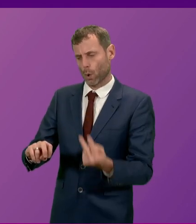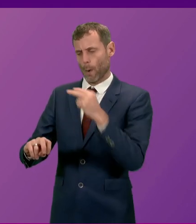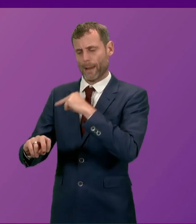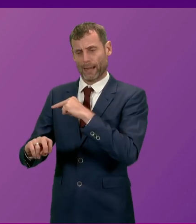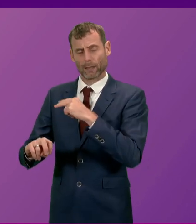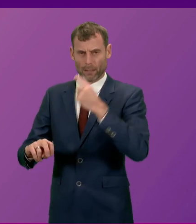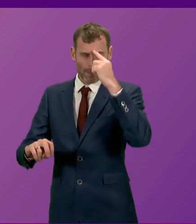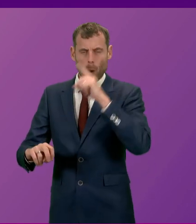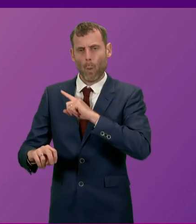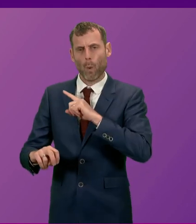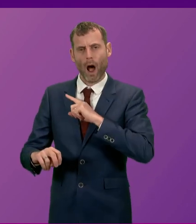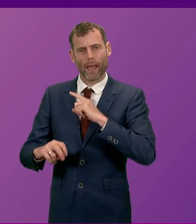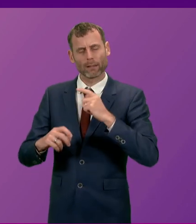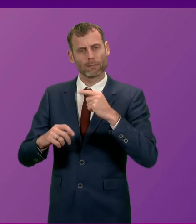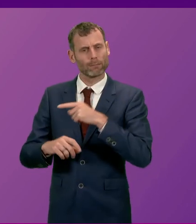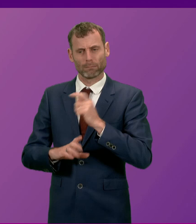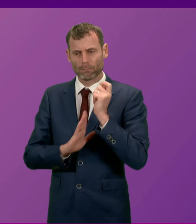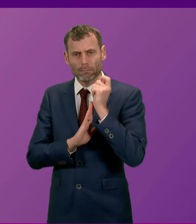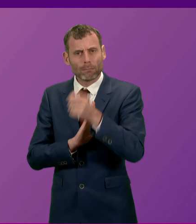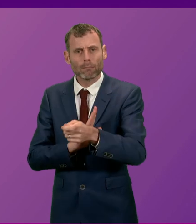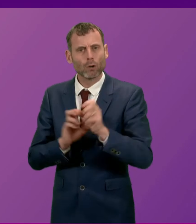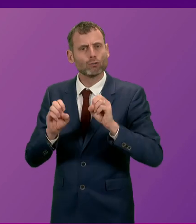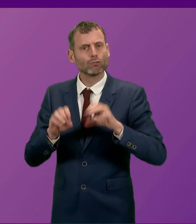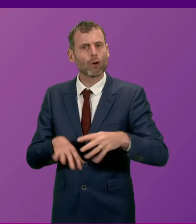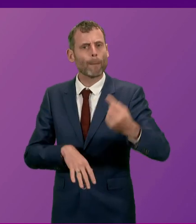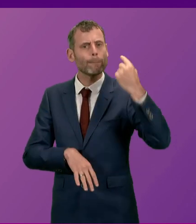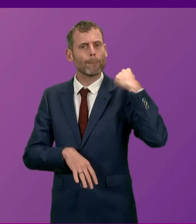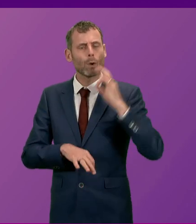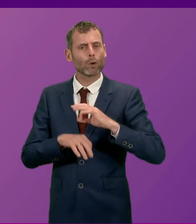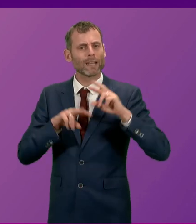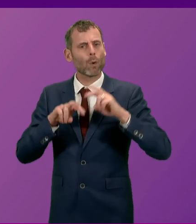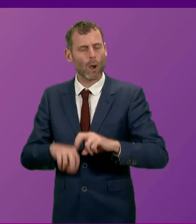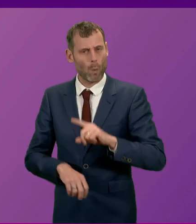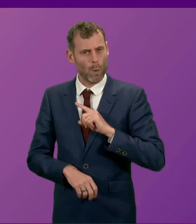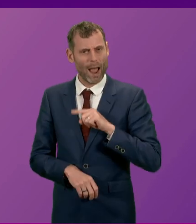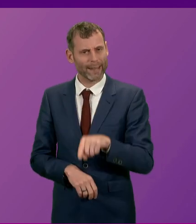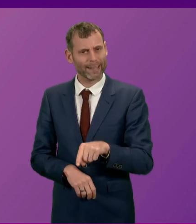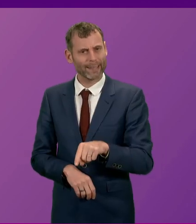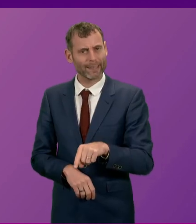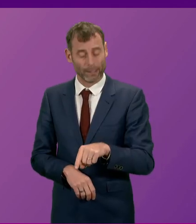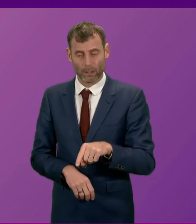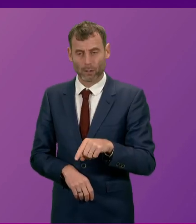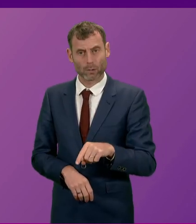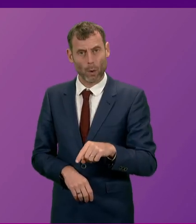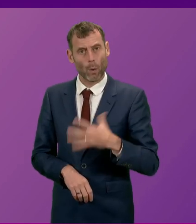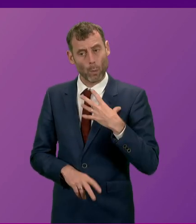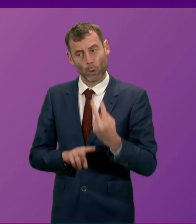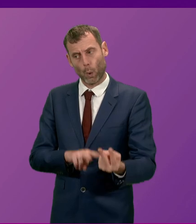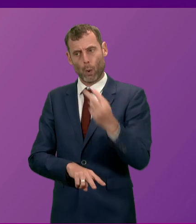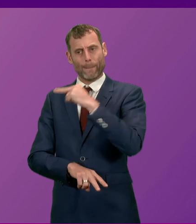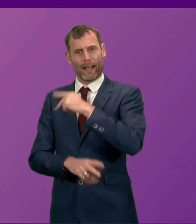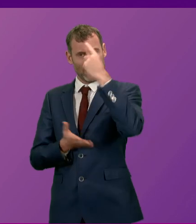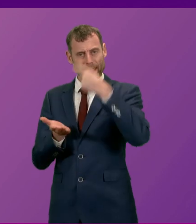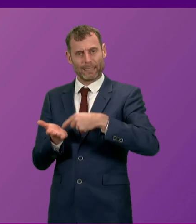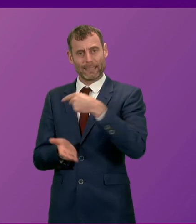Bracondale, the chair of the inquiry, has urged the Scottish Government to make a decision on this as soon as possible, but the family have already waited 5 weeks on what